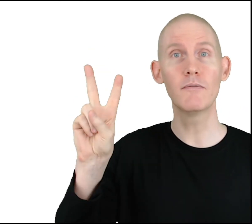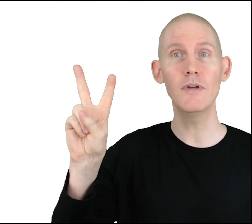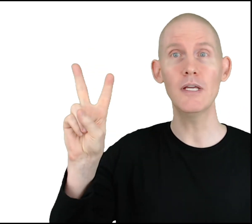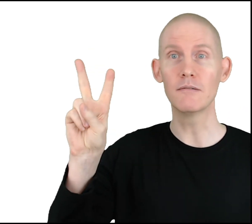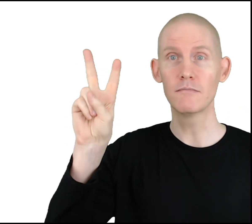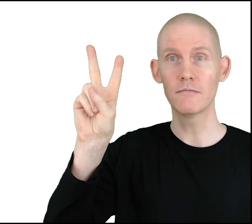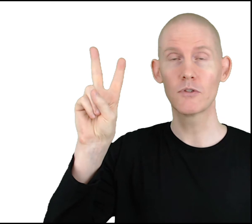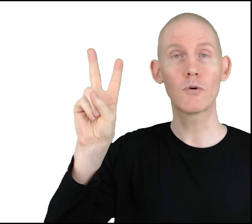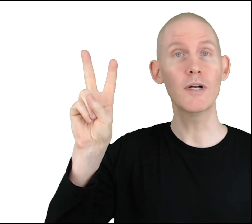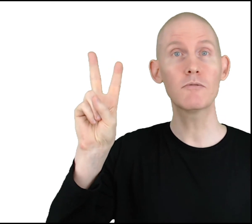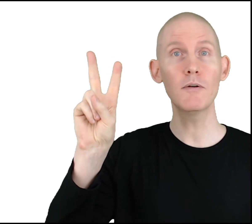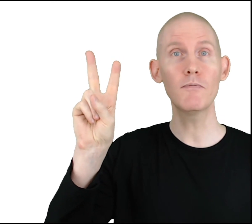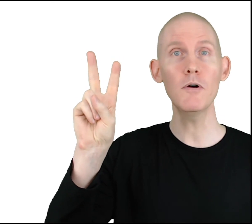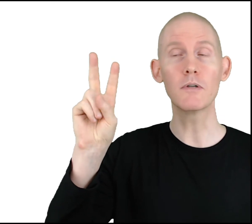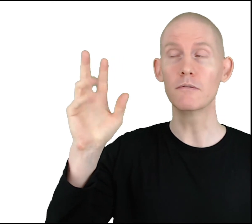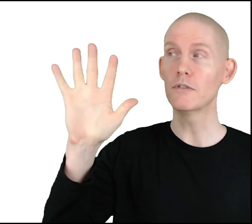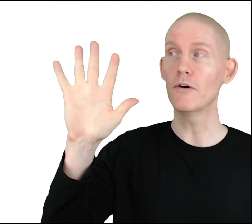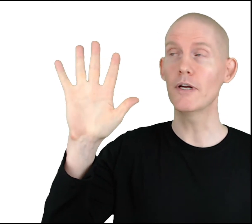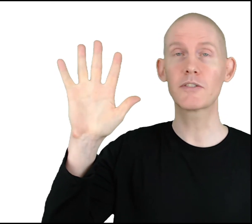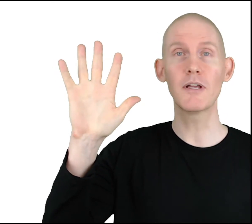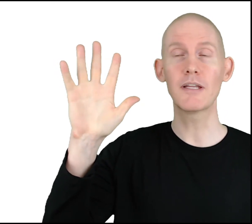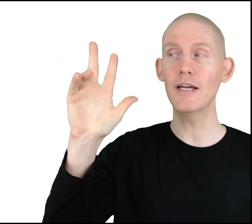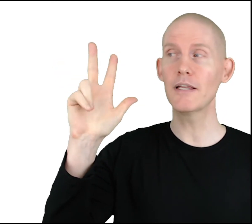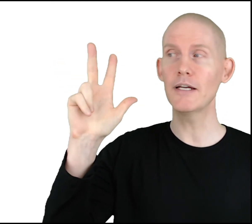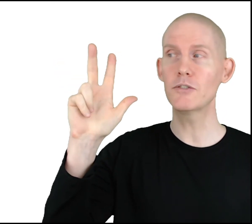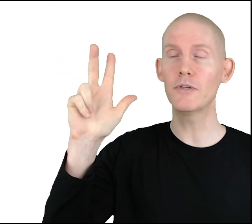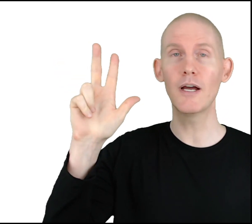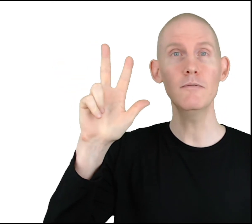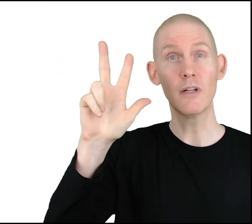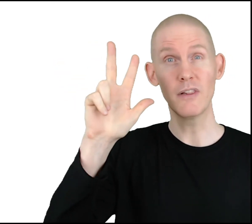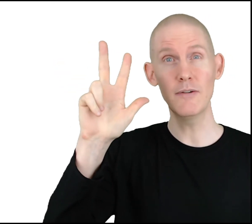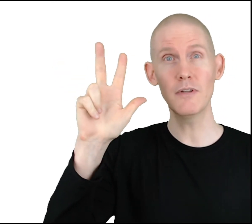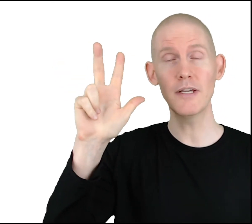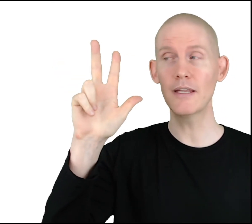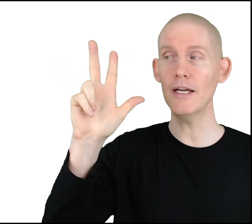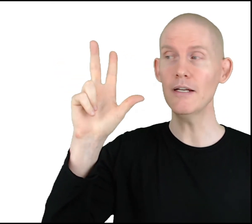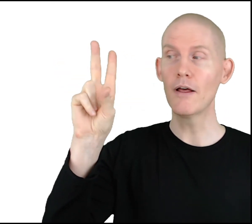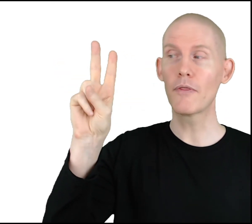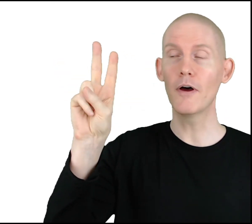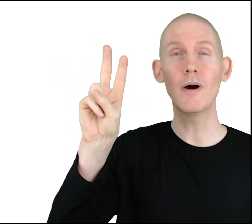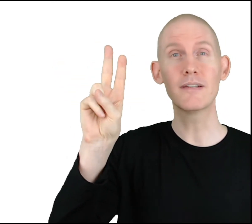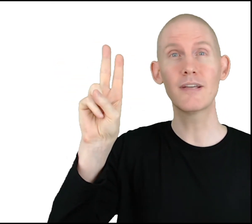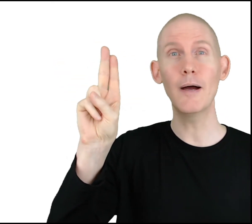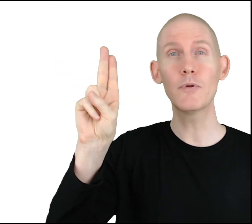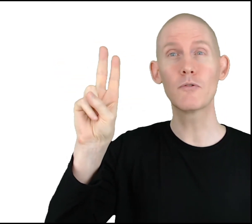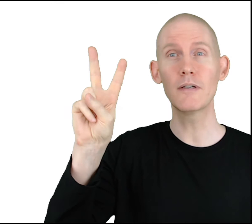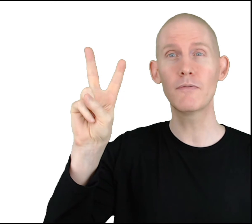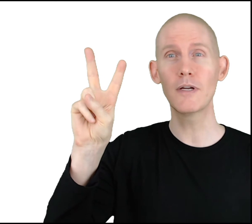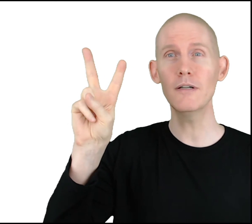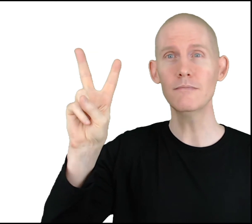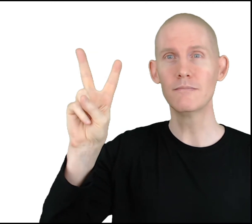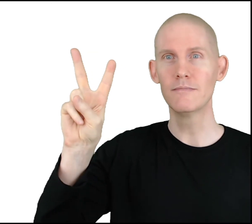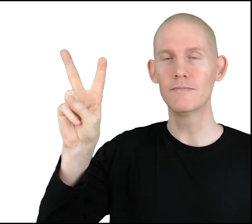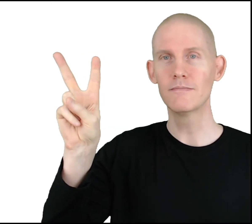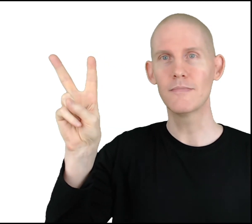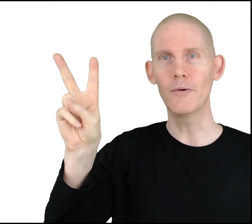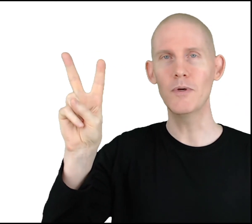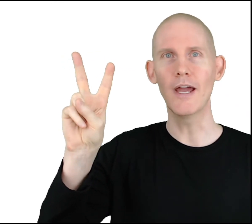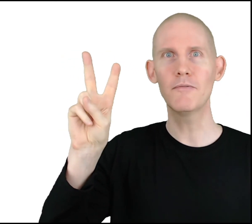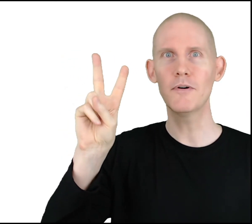V. Quite straightforward, right? Start like that, last 2 down, leave it like that, thumb on top of the ring finger, and we have a